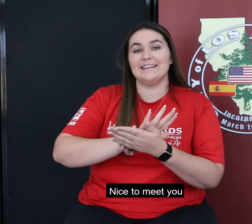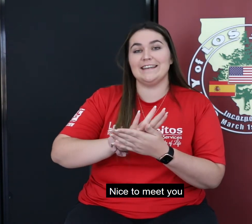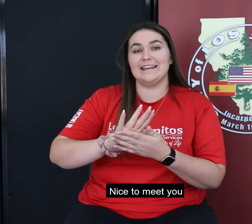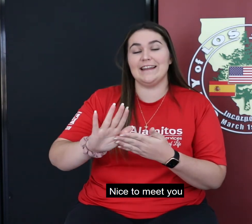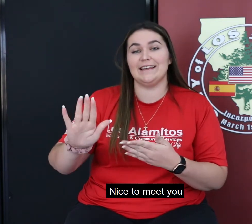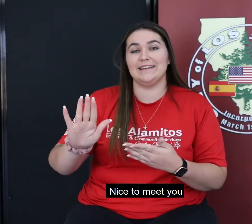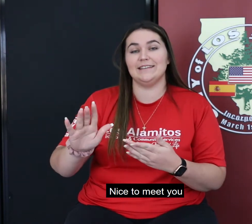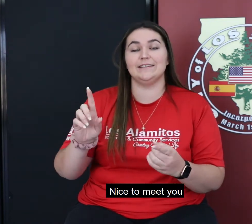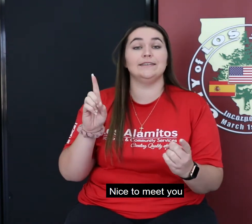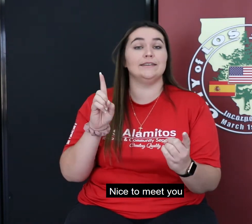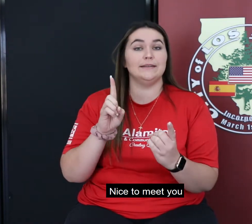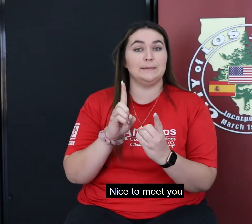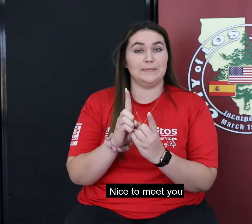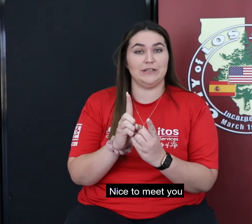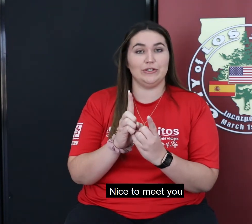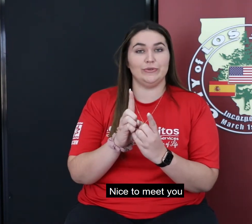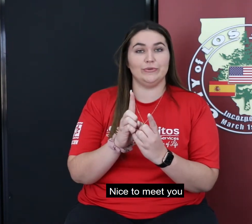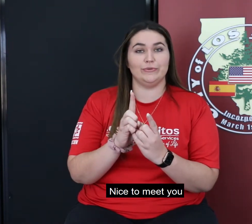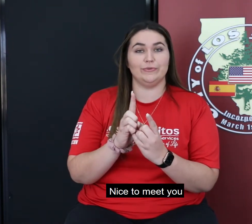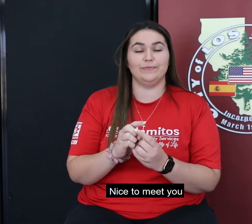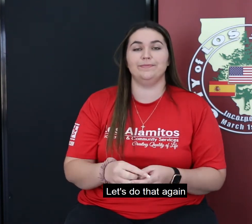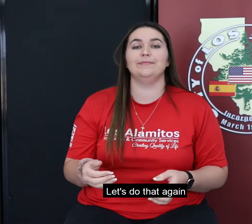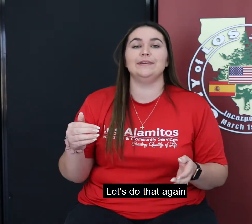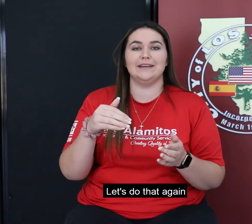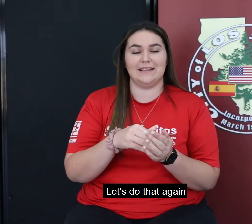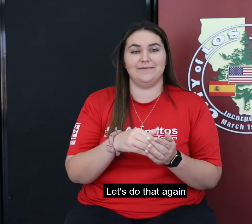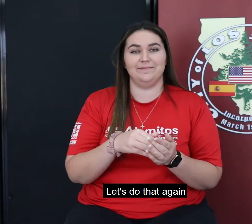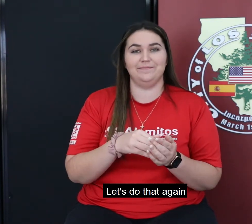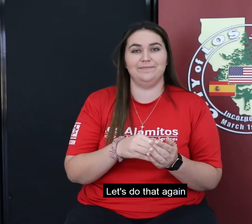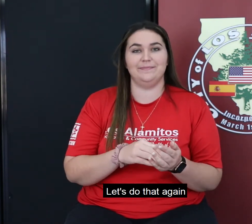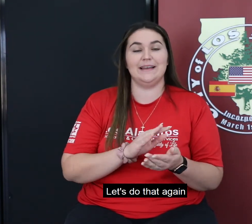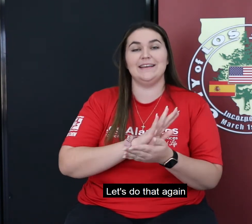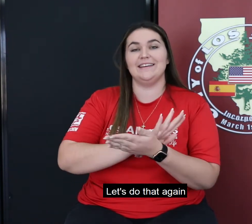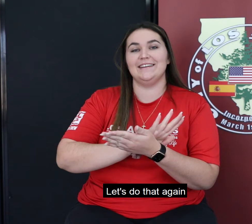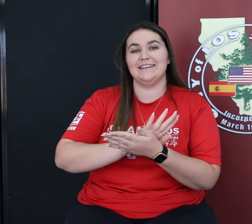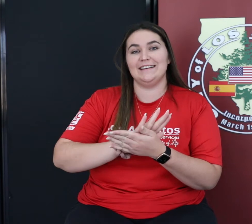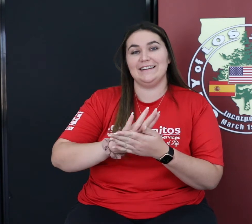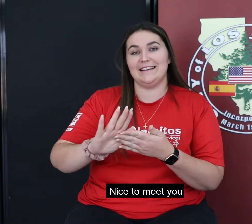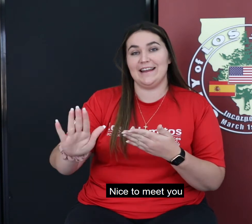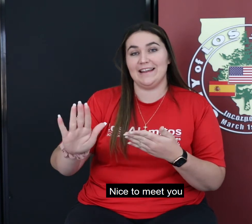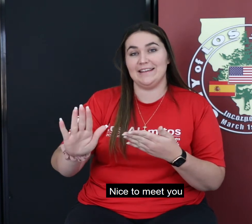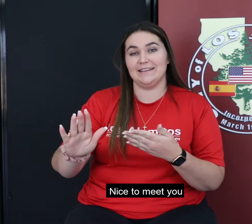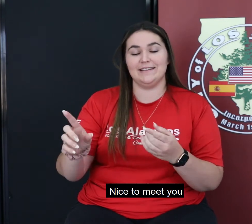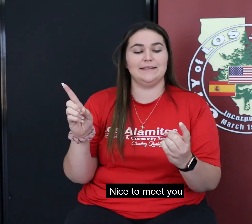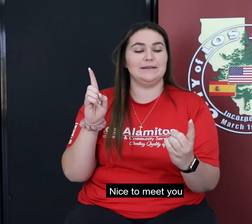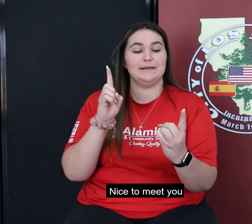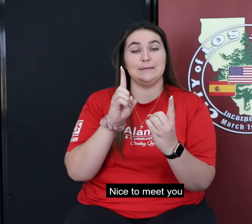nice to meet you. Let's do that again. Nice to meet you.